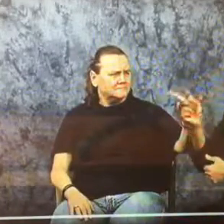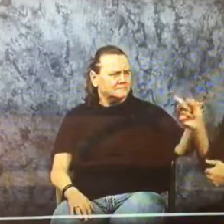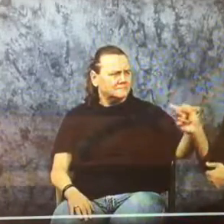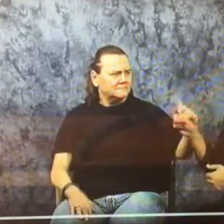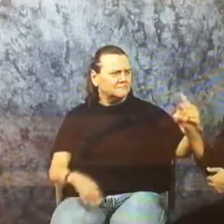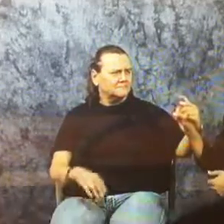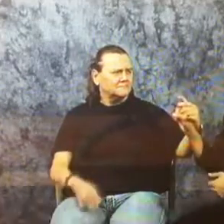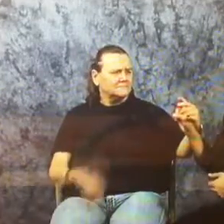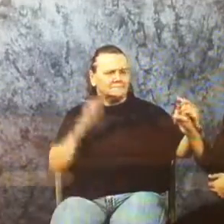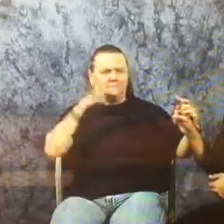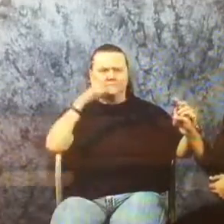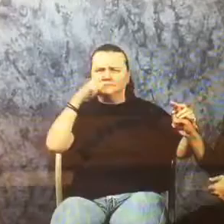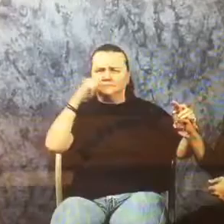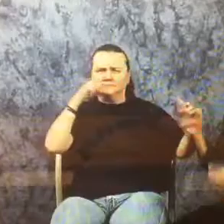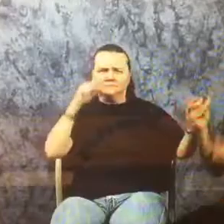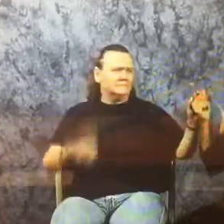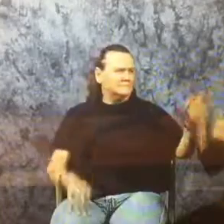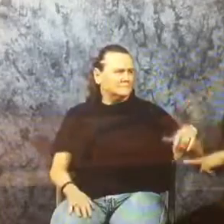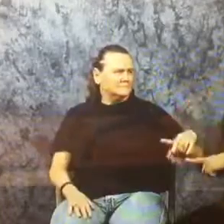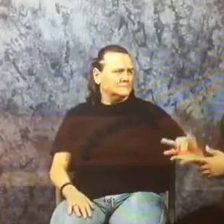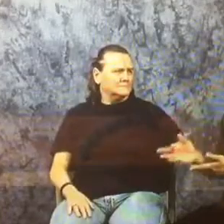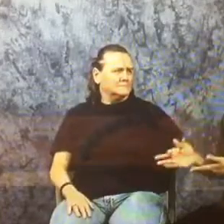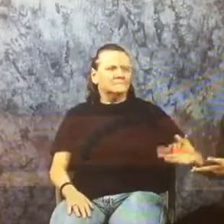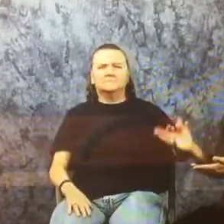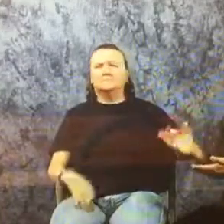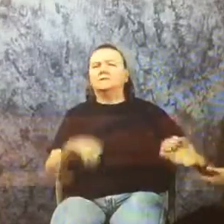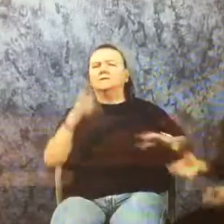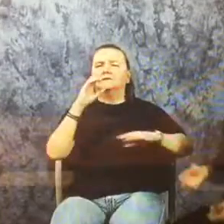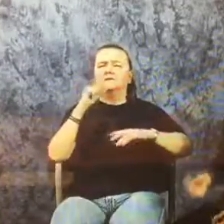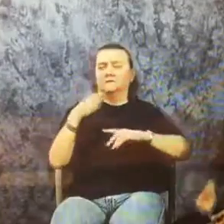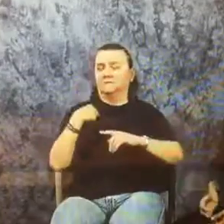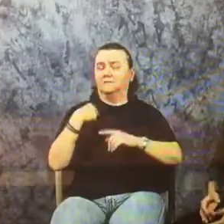Do you remember 9/11? Yes. What happened?